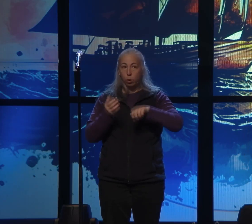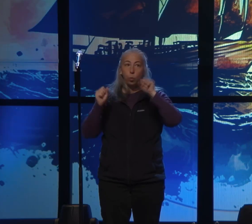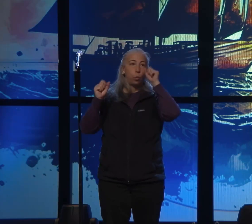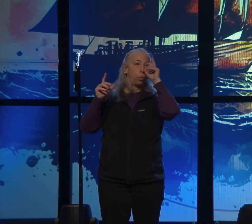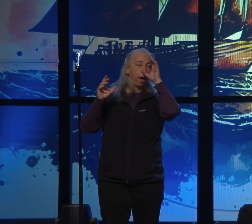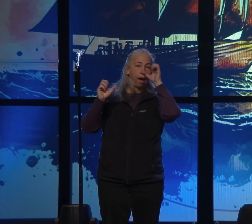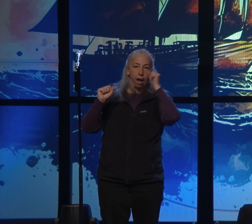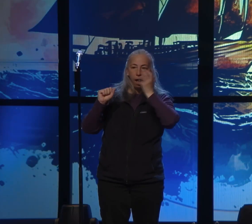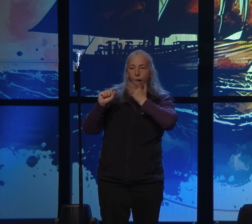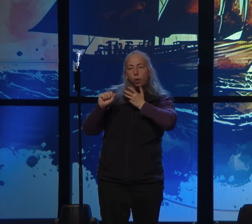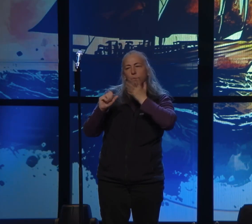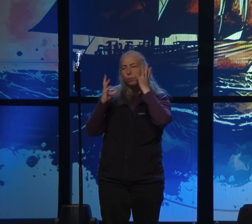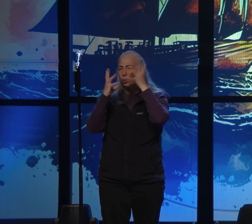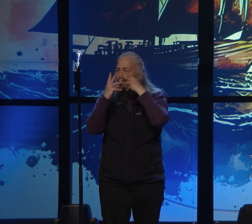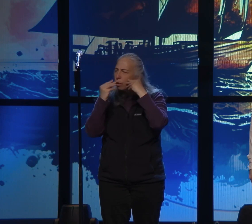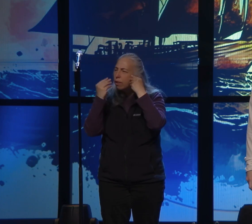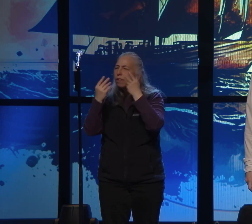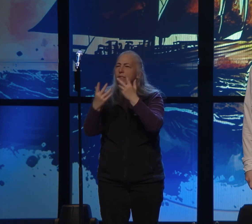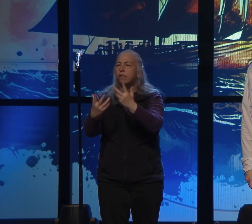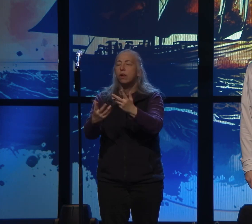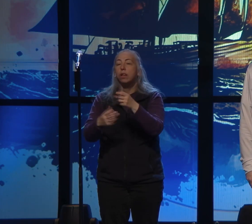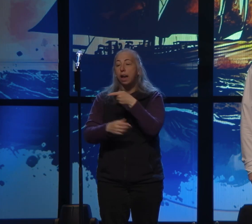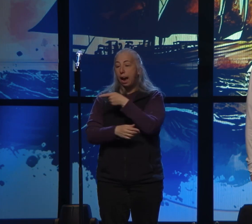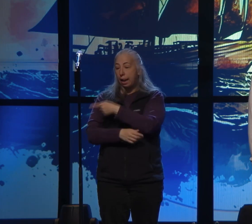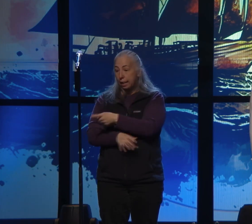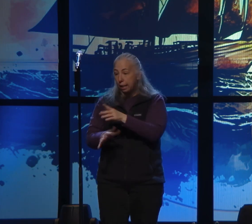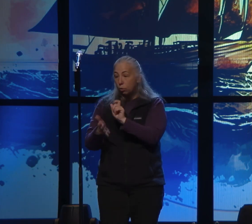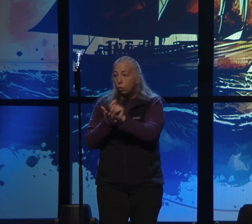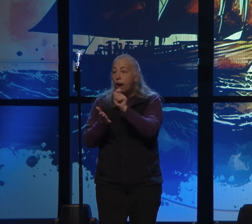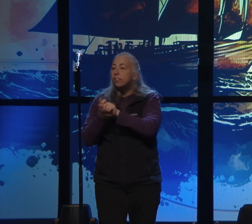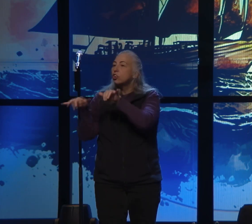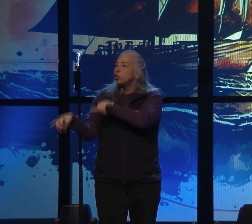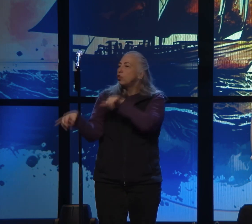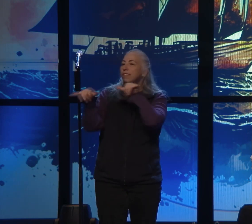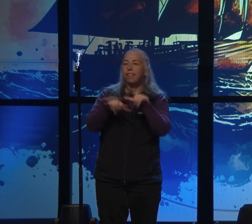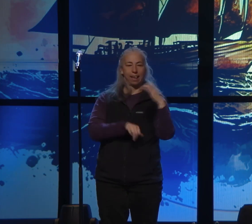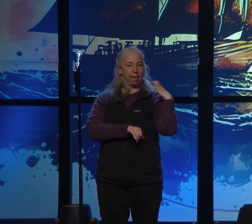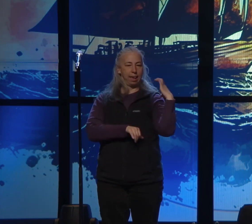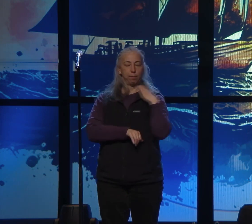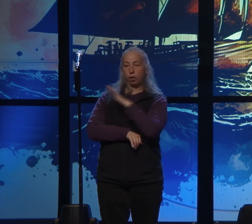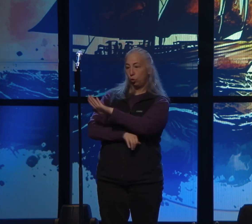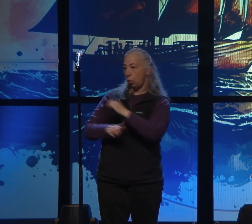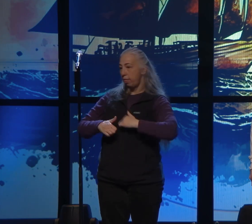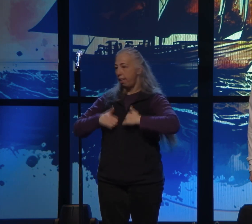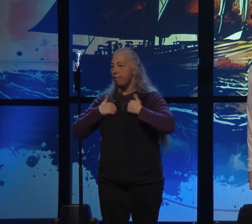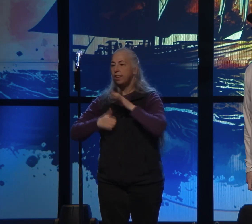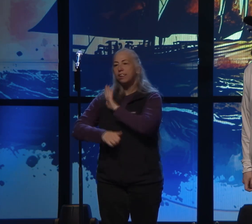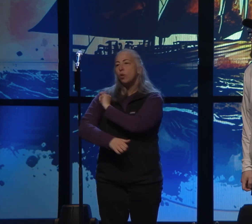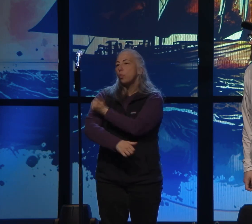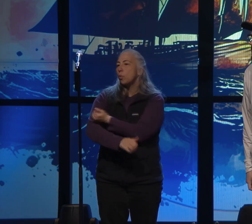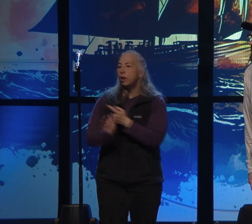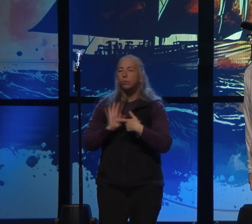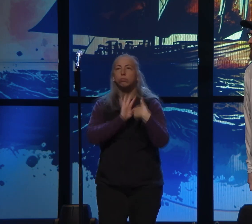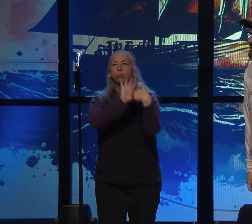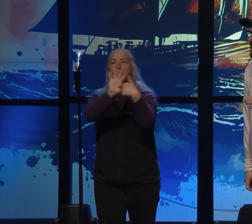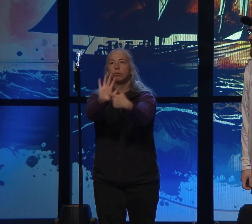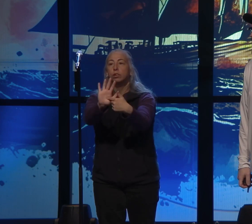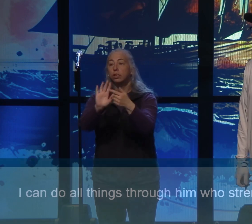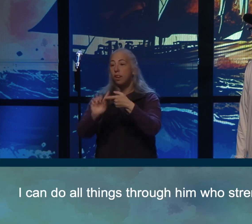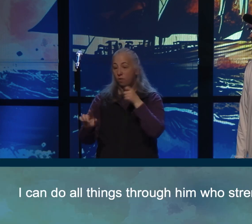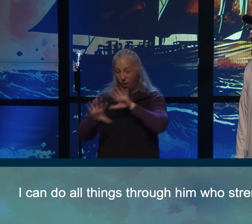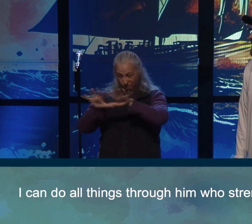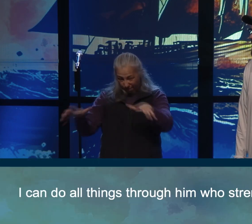he writes beautifully, and he writes as a captain of his own life, and he writes with authority. And out of all of that, this is what he